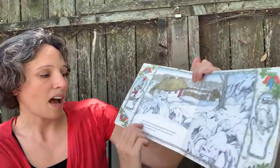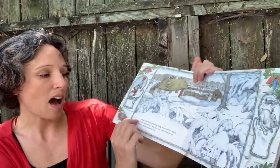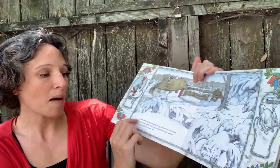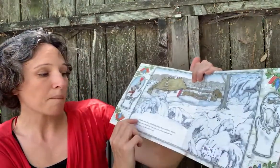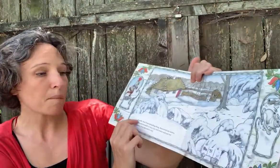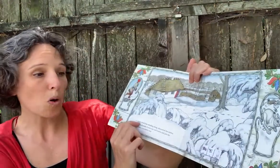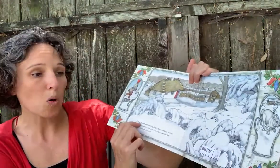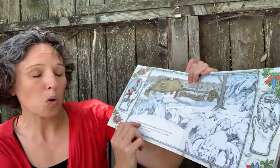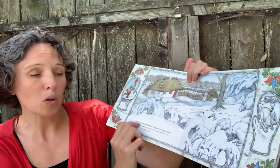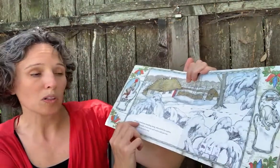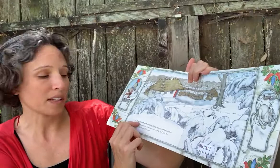A mole,